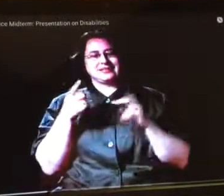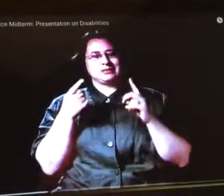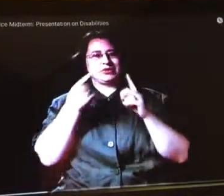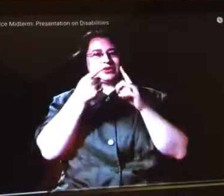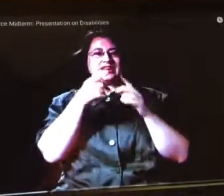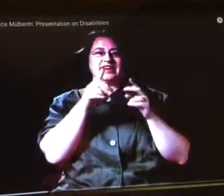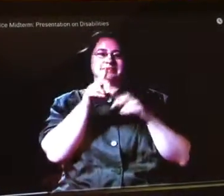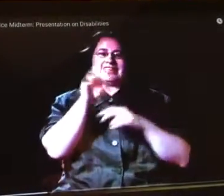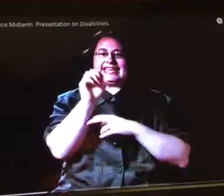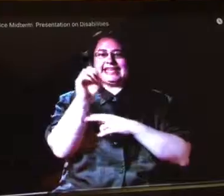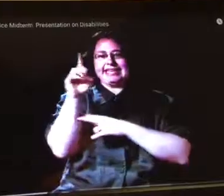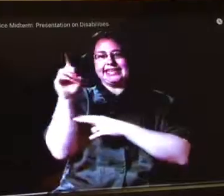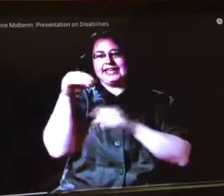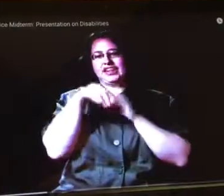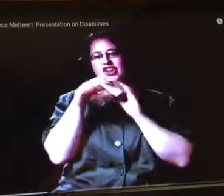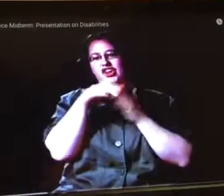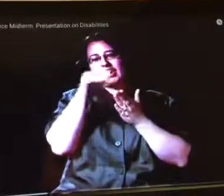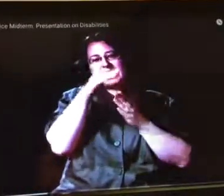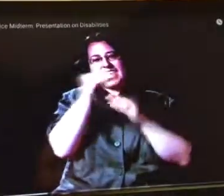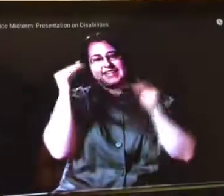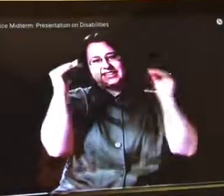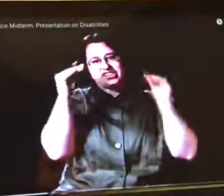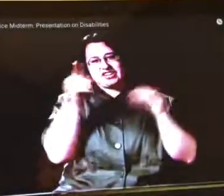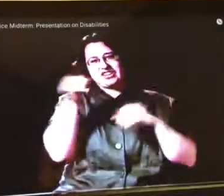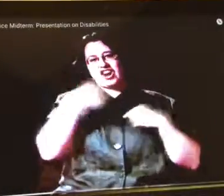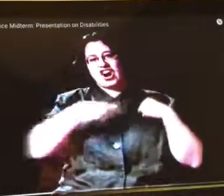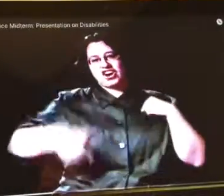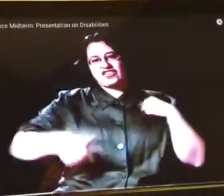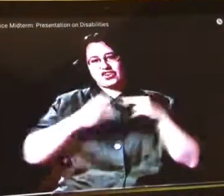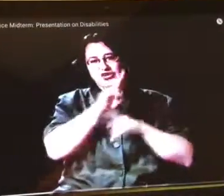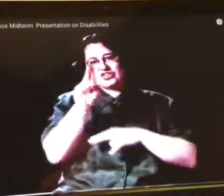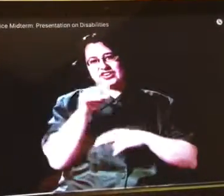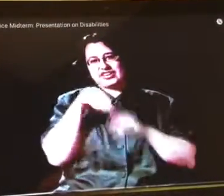And I work for Disability Services at the University of Minnesota.